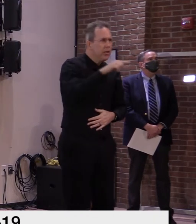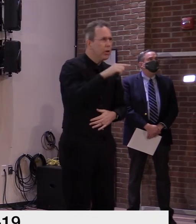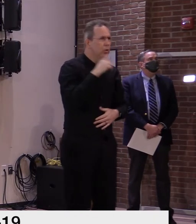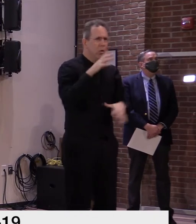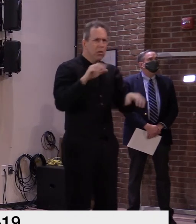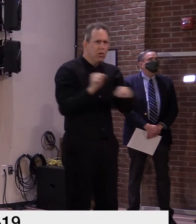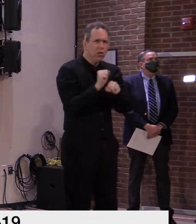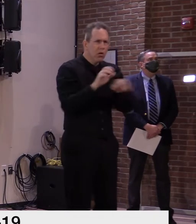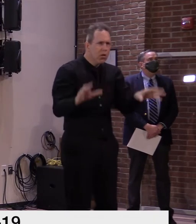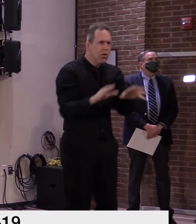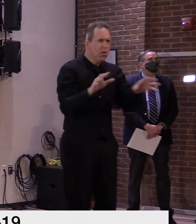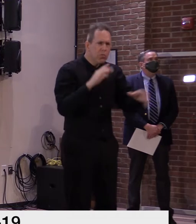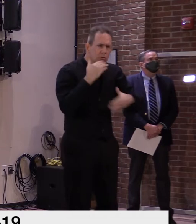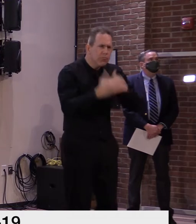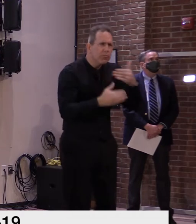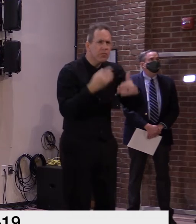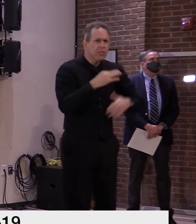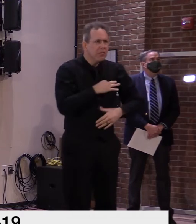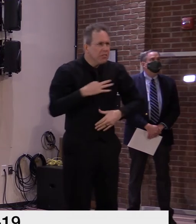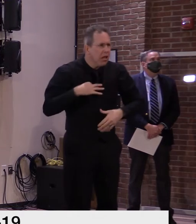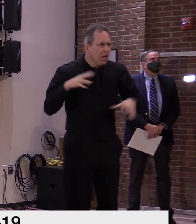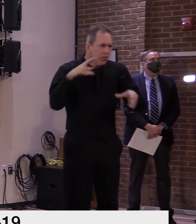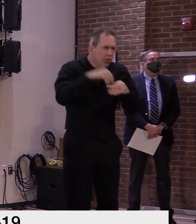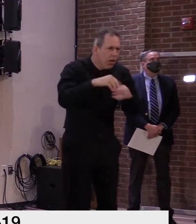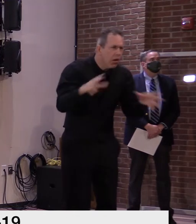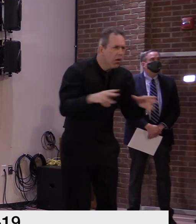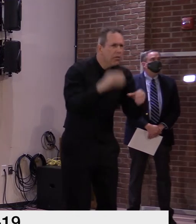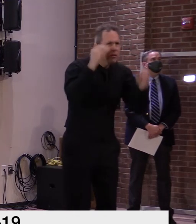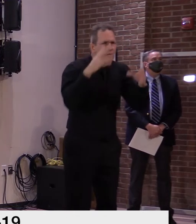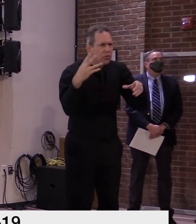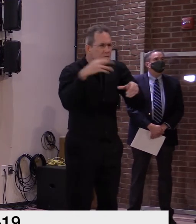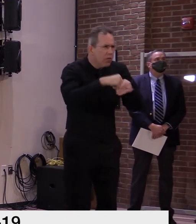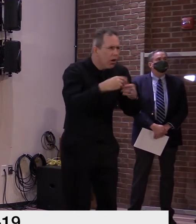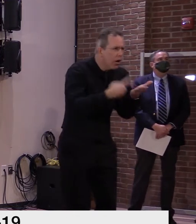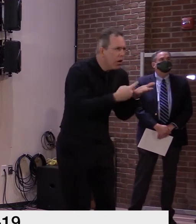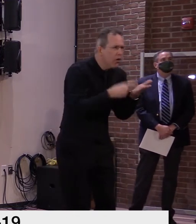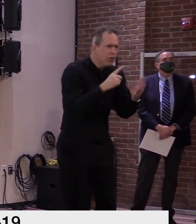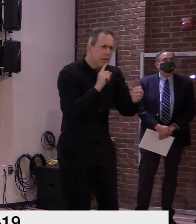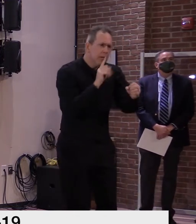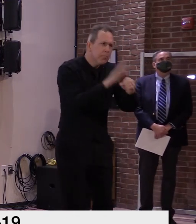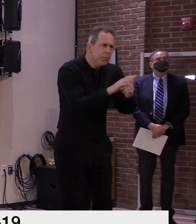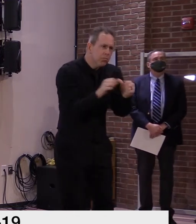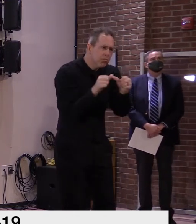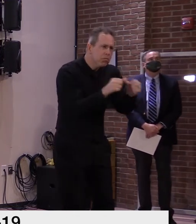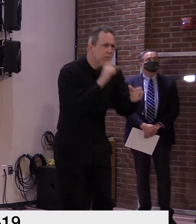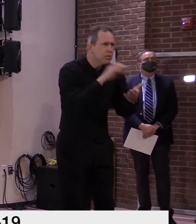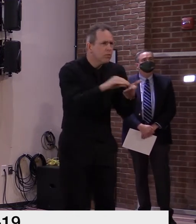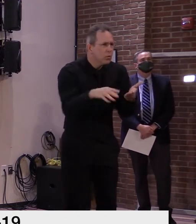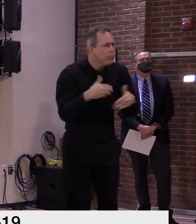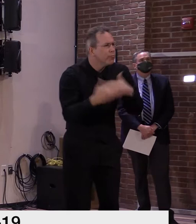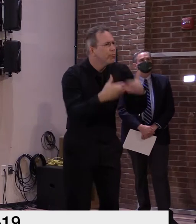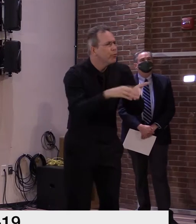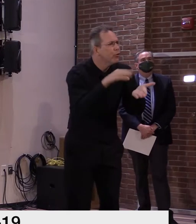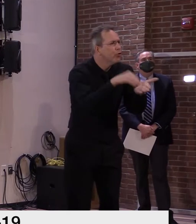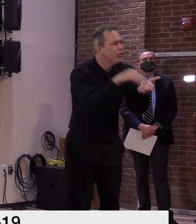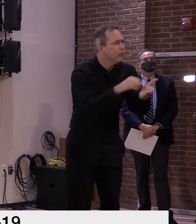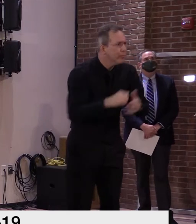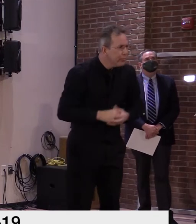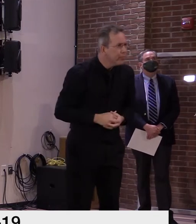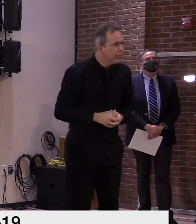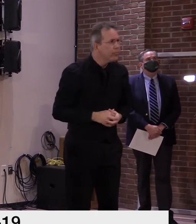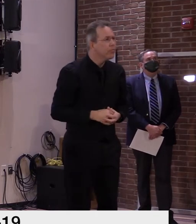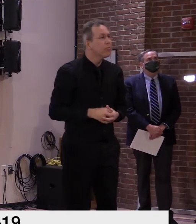that everyone is committed to doing what's best for our kids. As you'll hear today, the reality